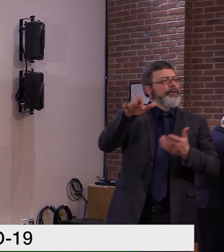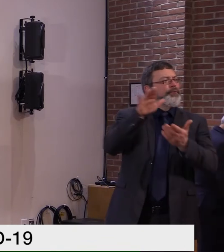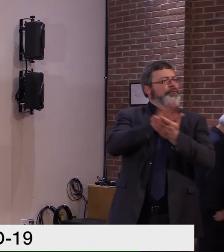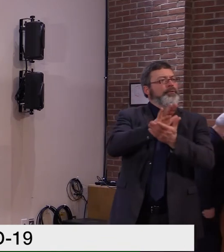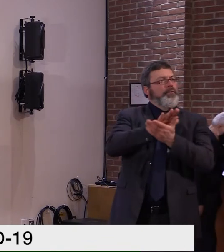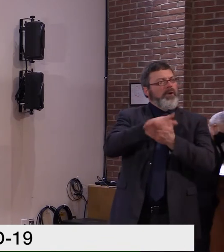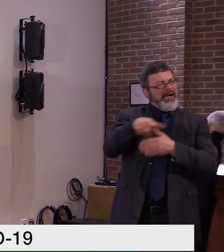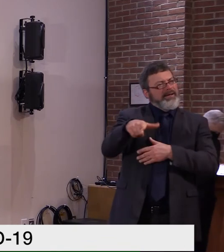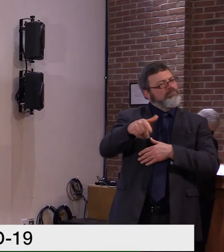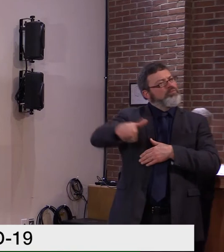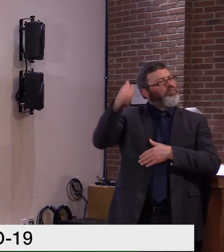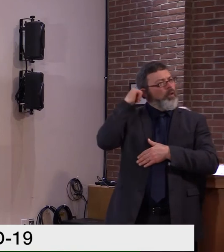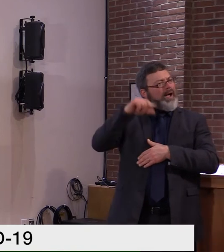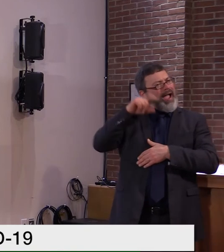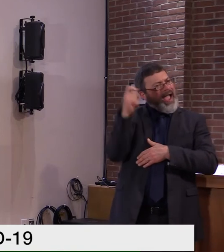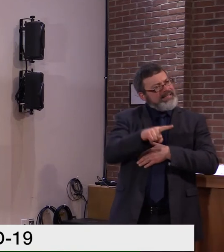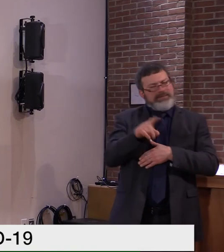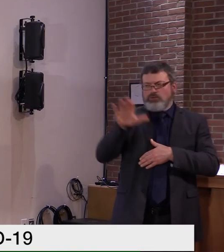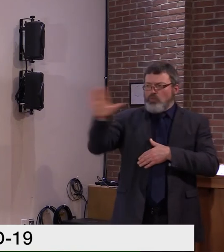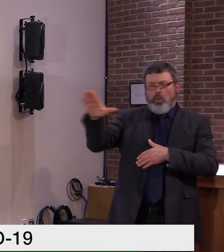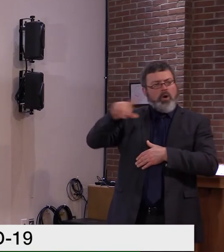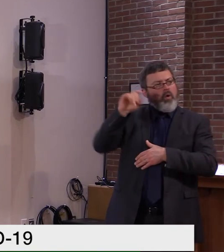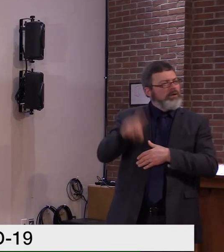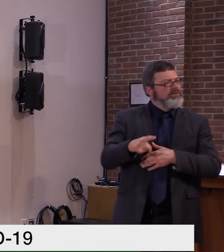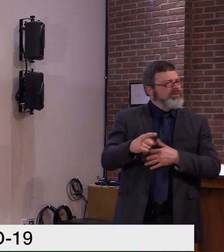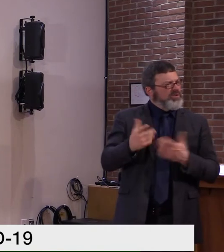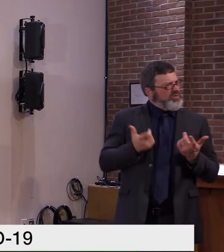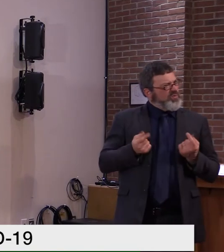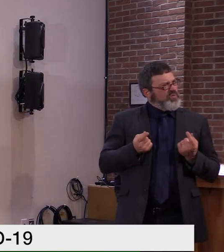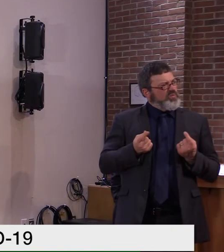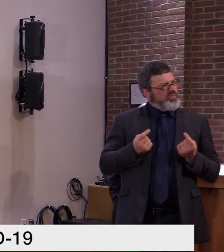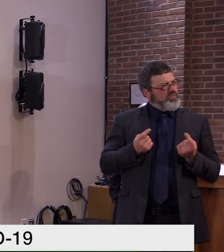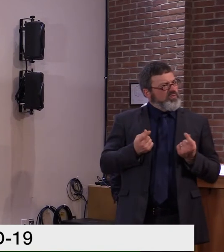parents are actually doing it on a daily basis? Yeah, I mean,